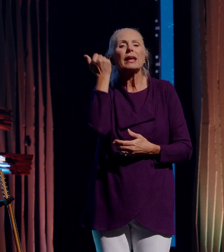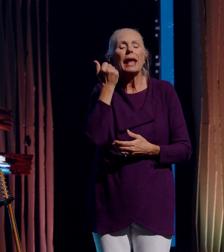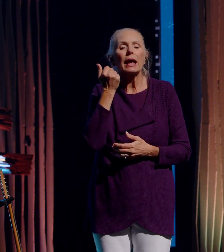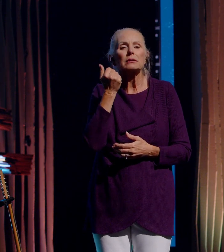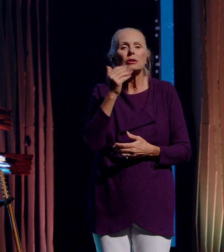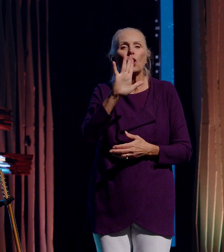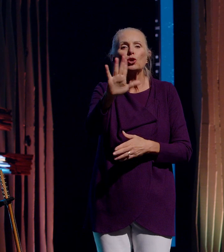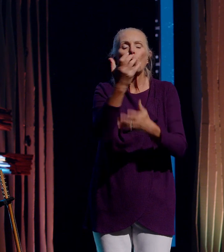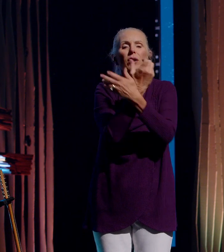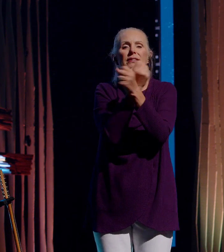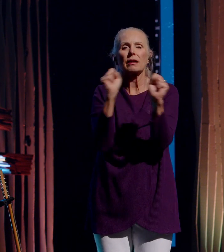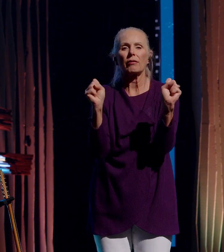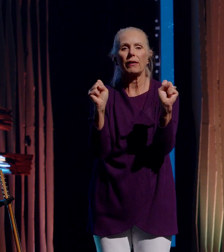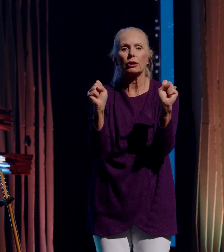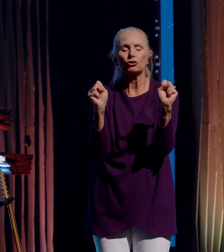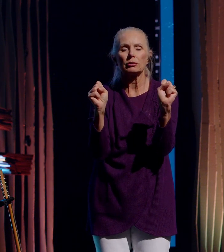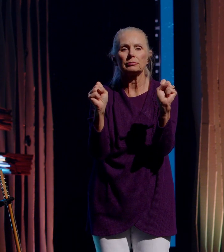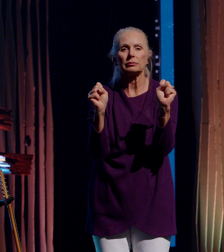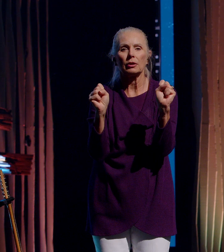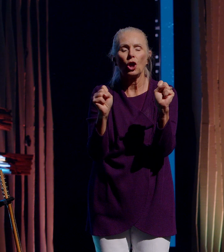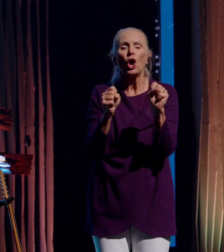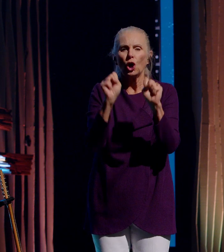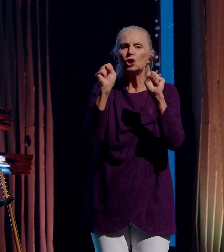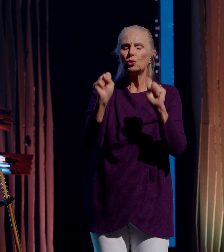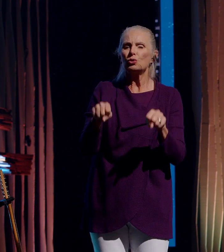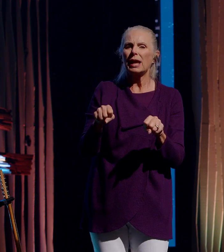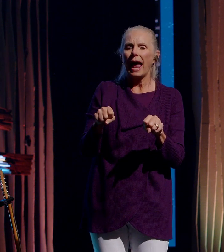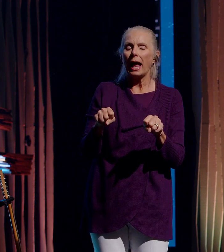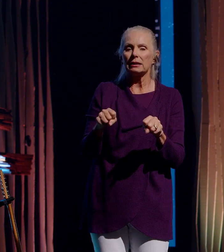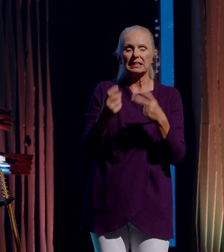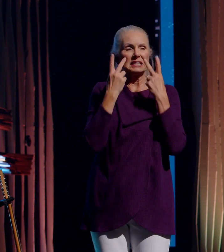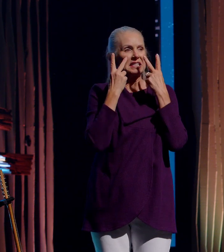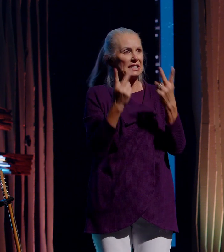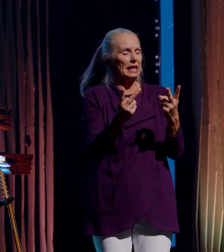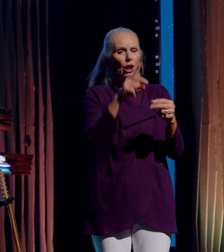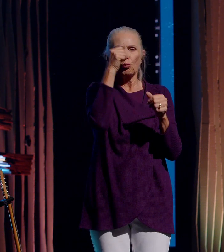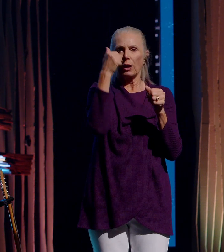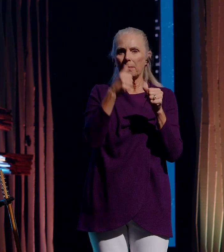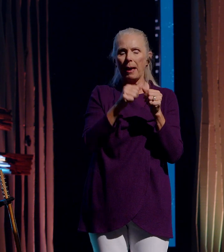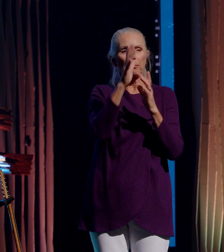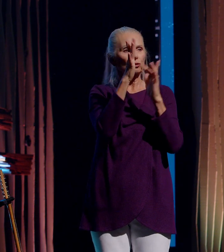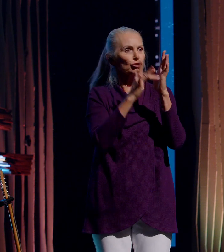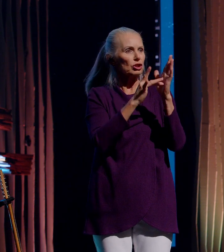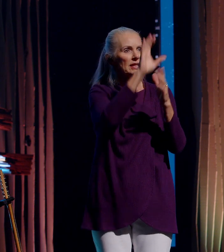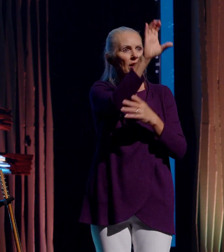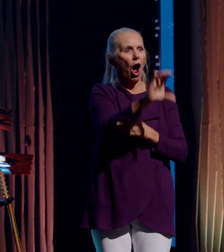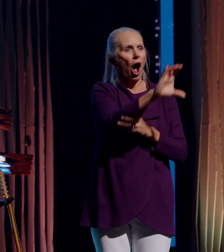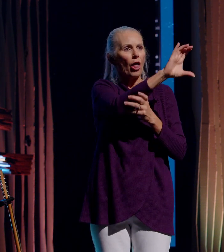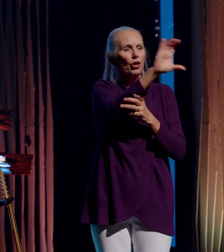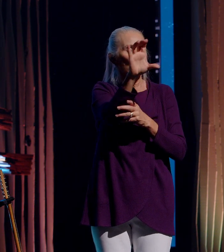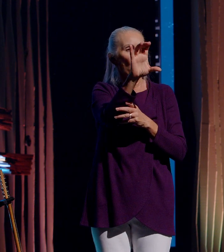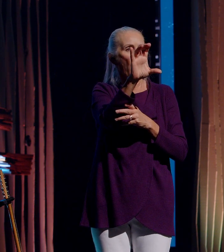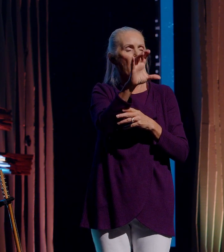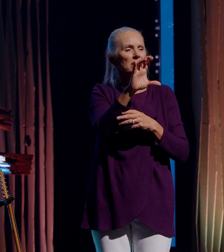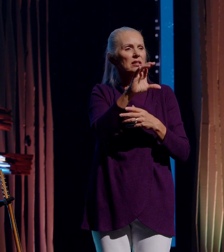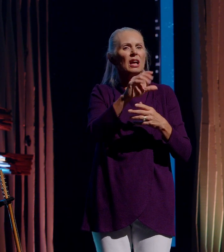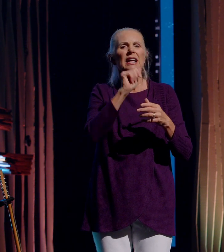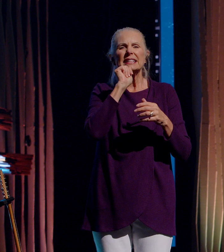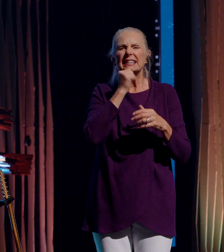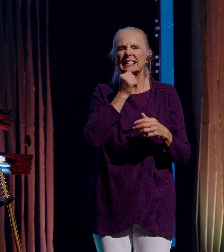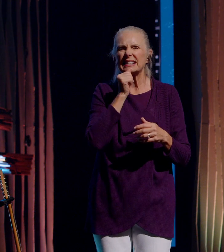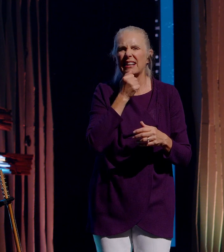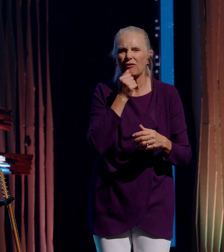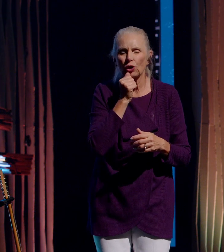salvation. We can take for granted what Jesus did for us on the cross, how he bore in his body the wrath of God in